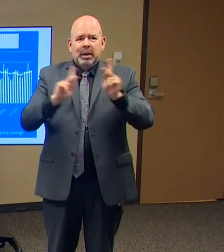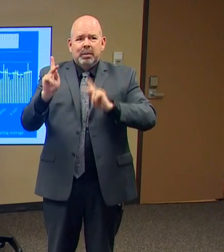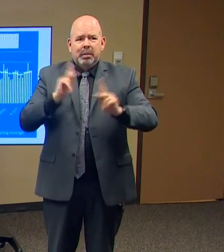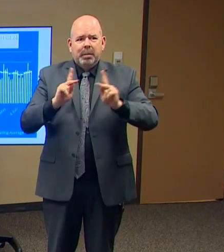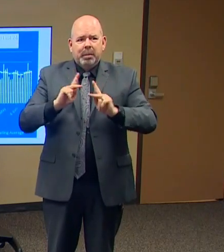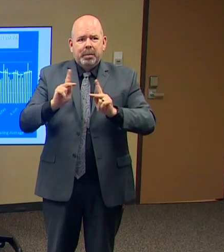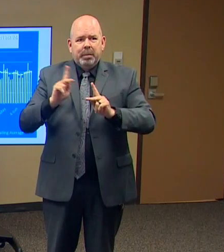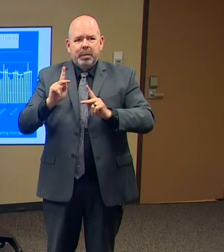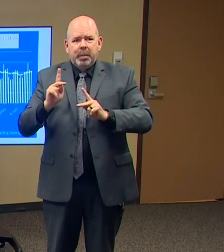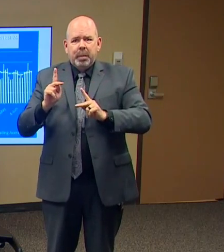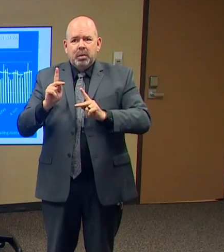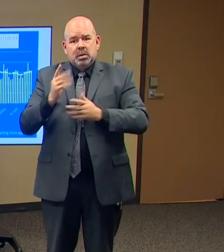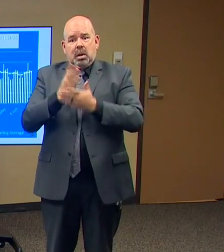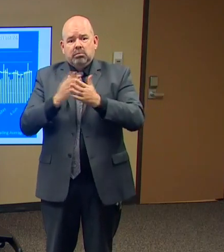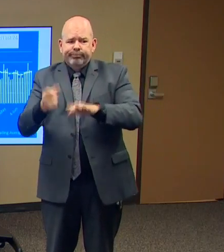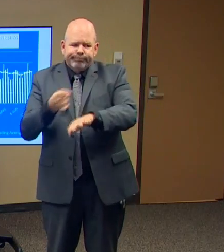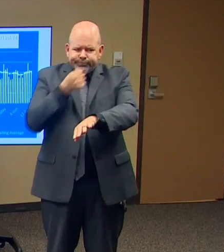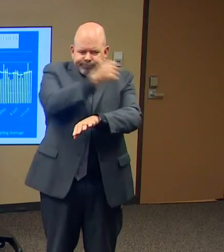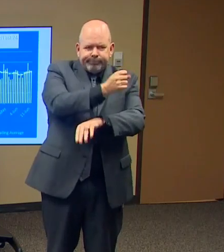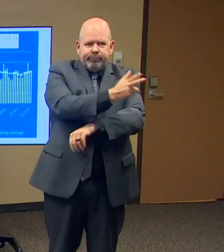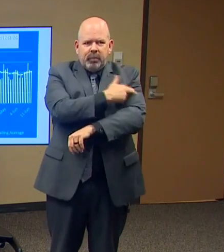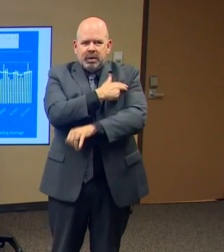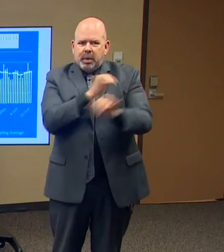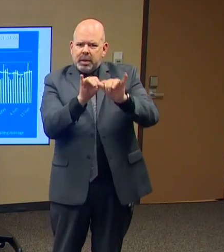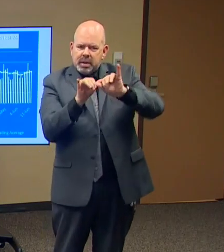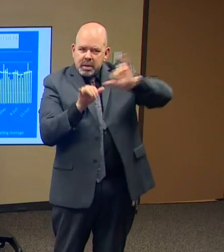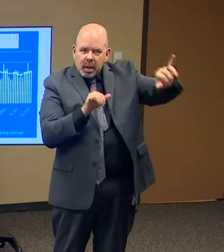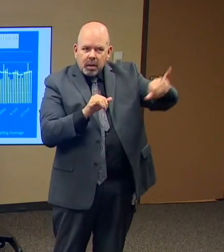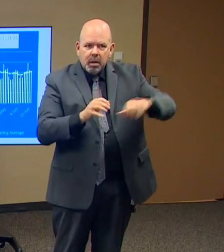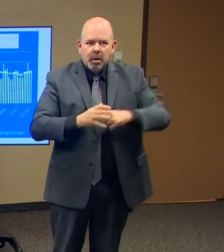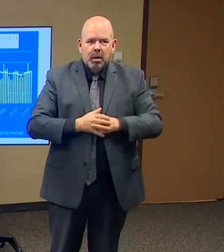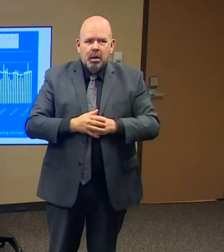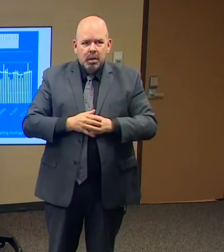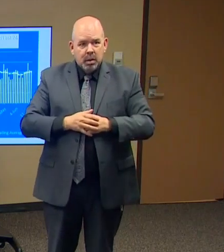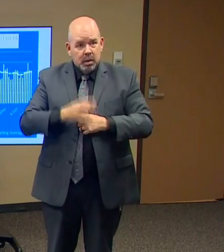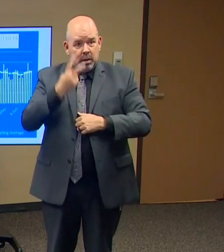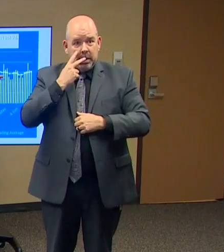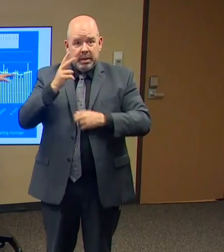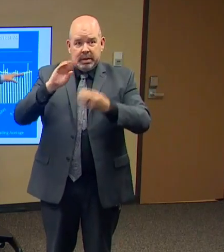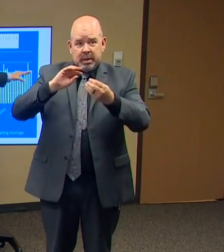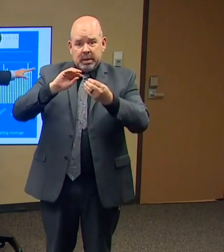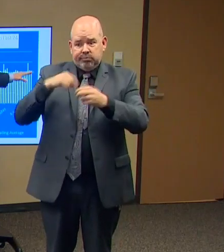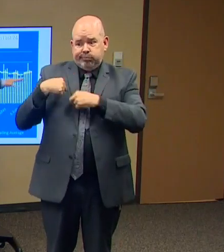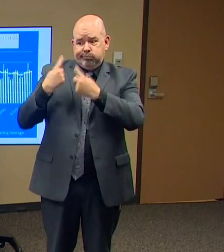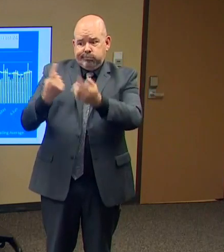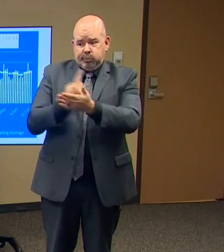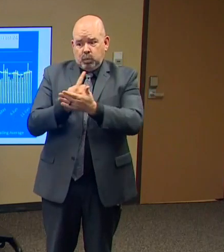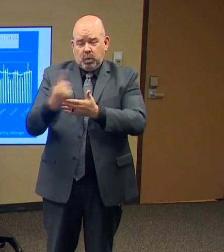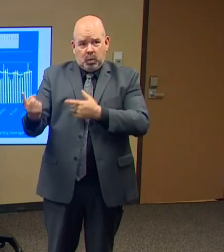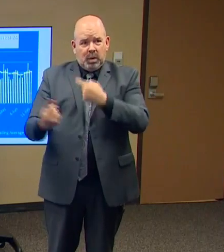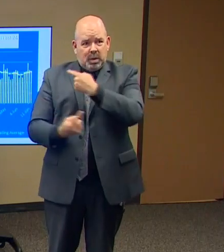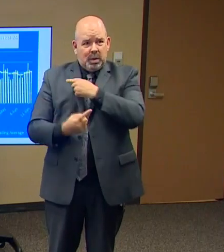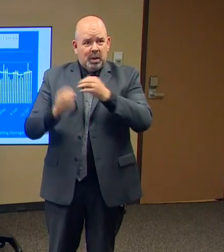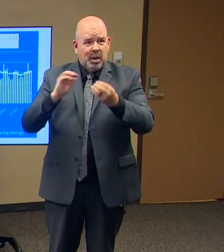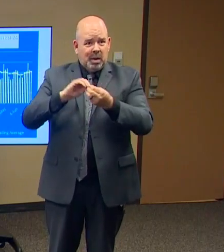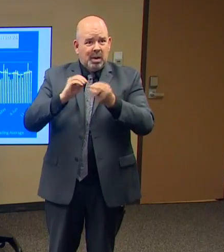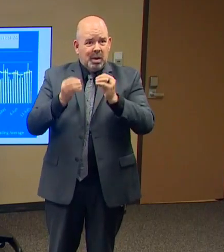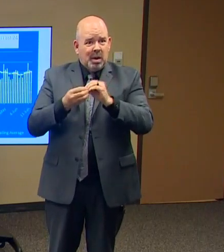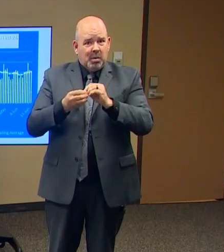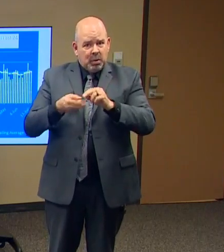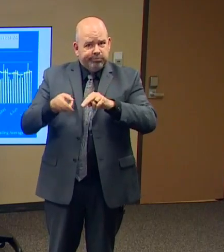hours. You can see for the last week here, that increasing trend.